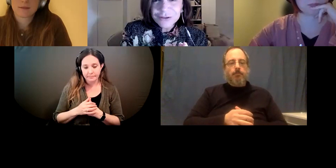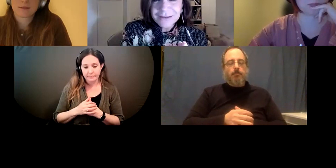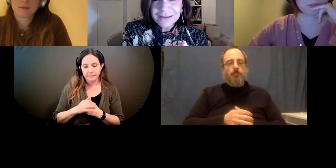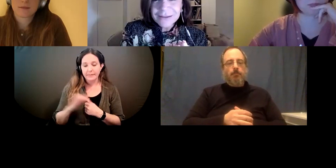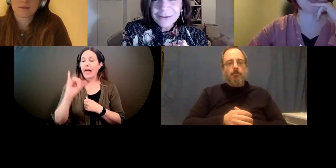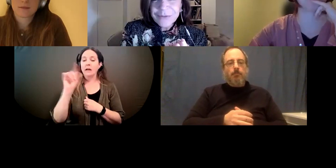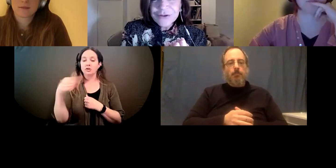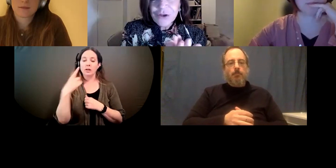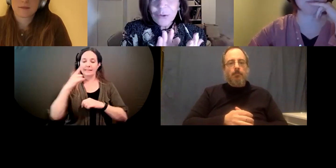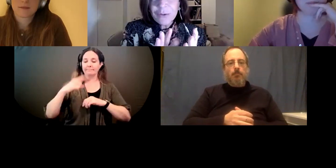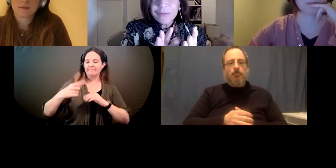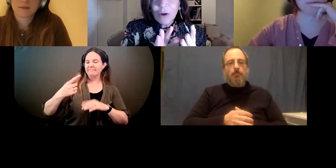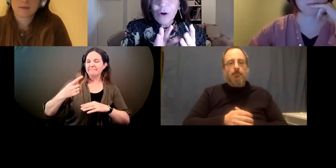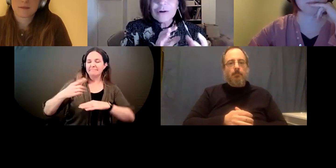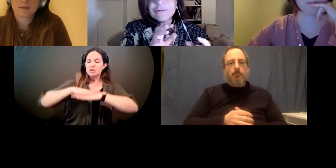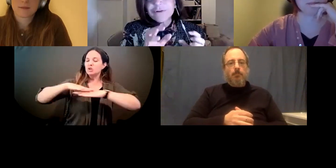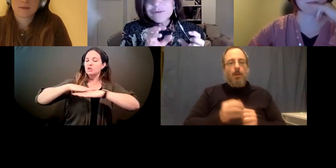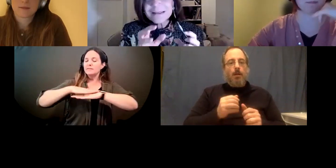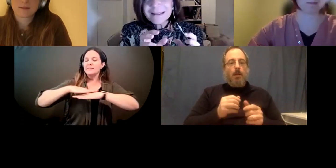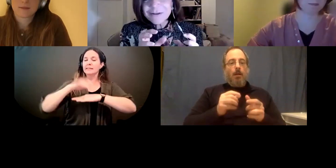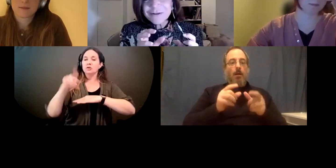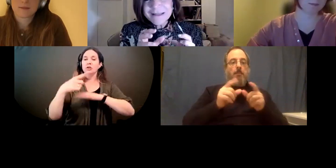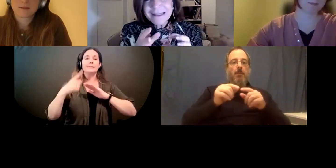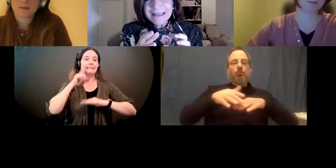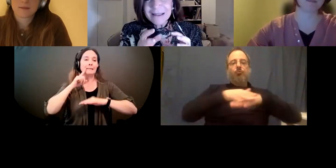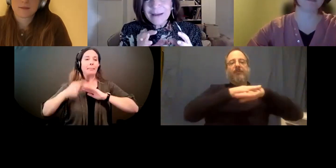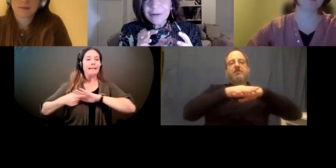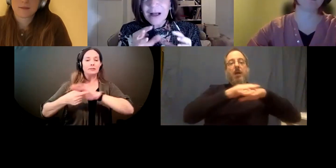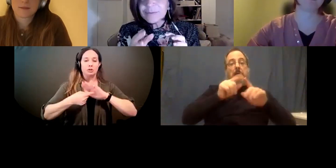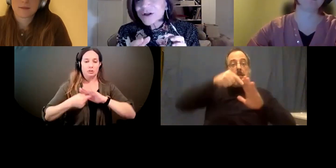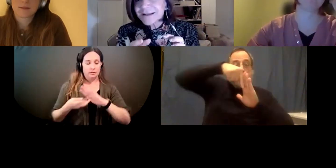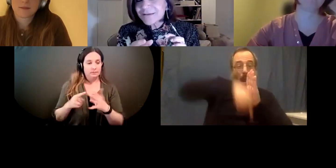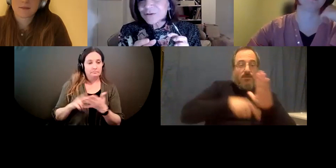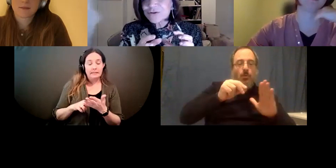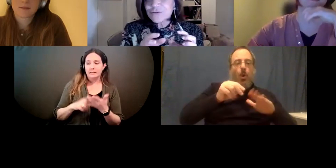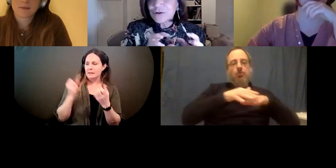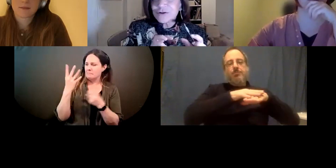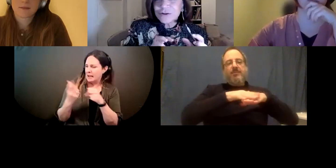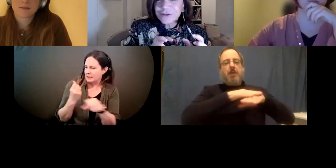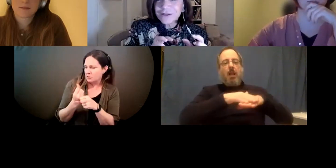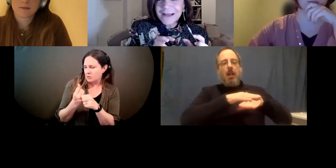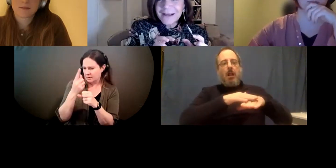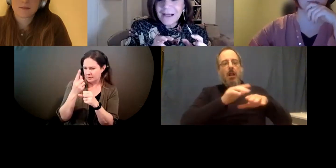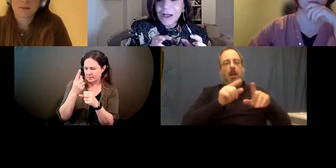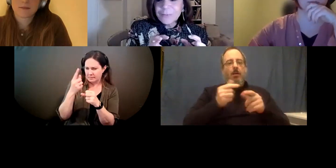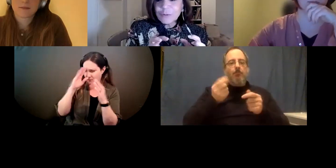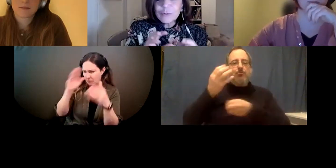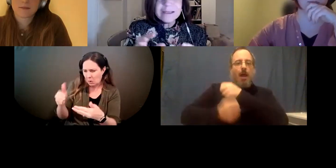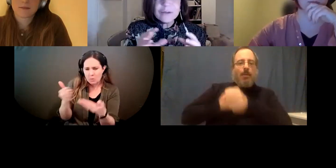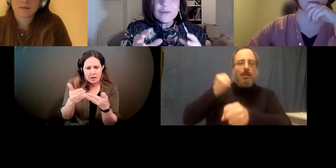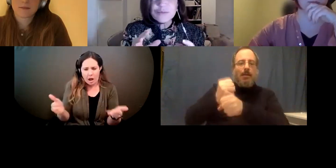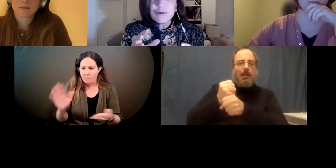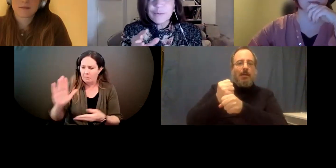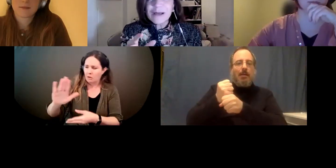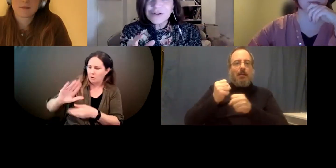simulation. So all of those years thinking about objects and their structure